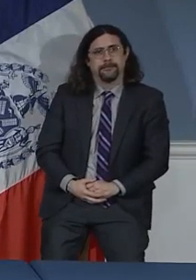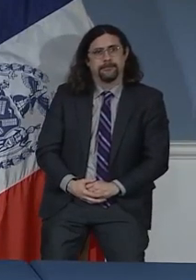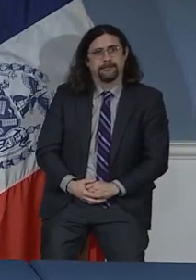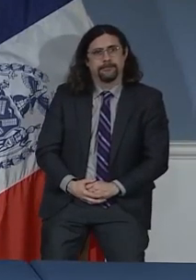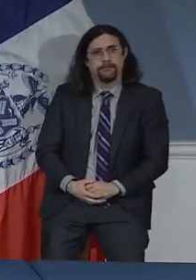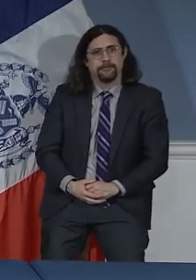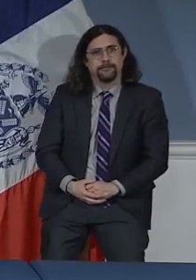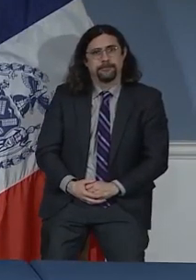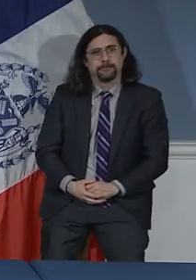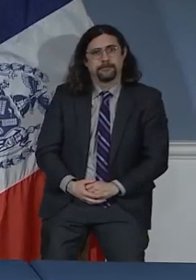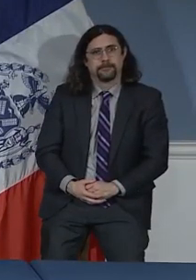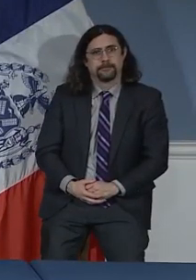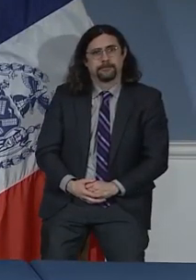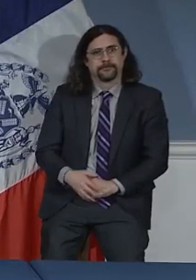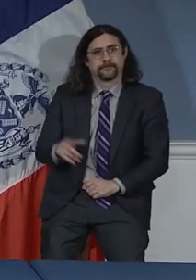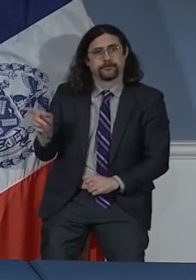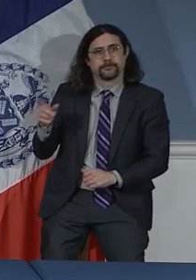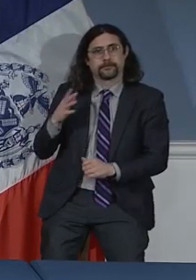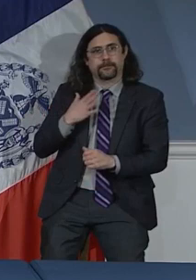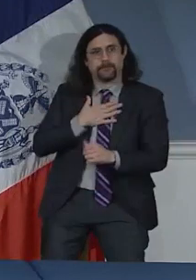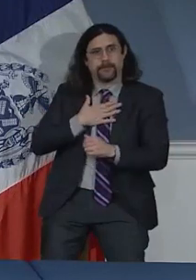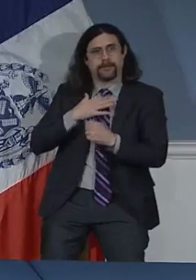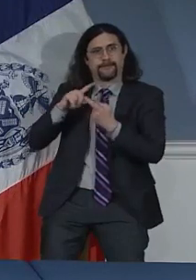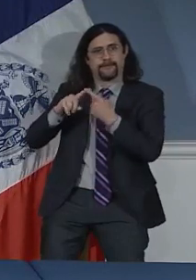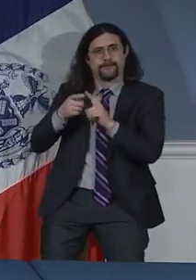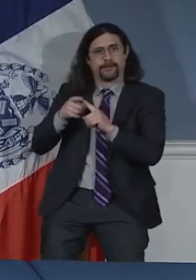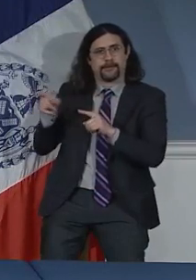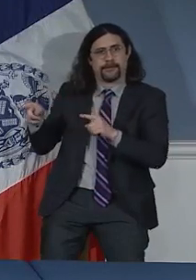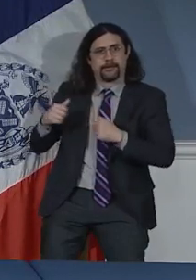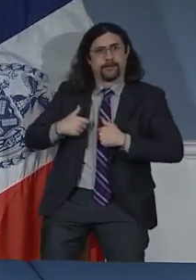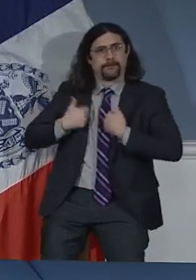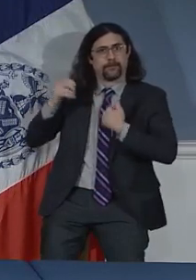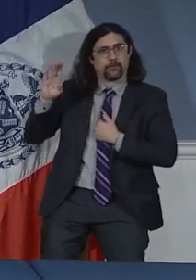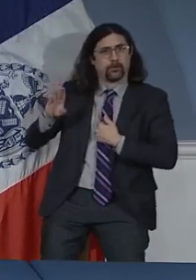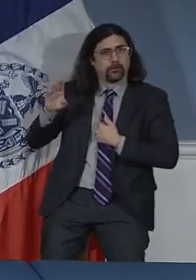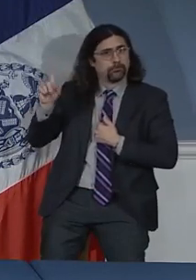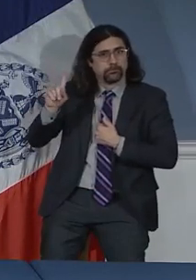just yesterday, and he said something I thought really captured it. He said, in a very tight-knit